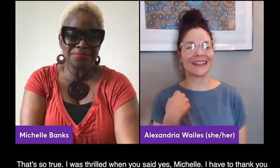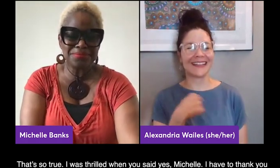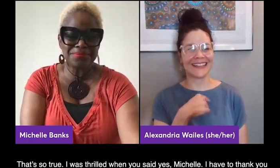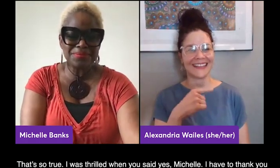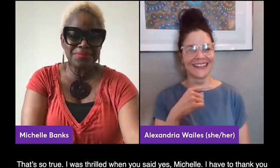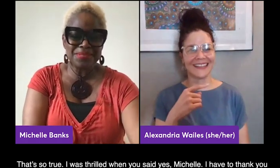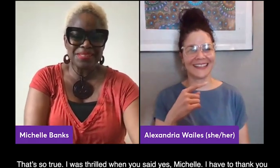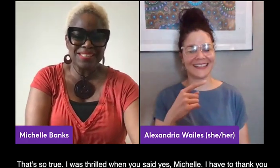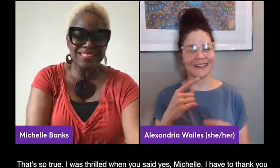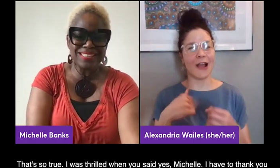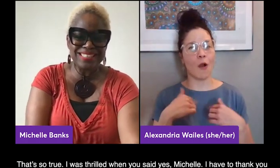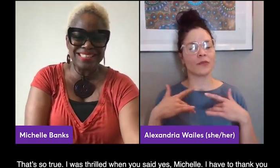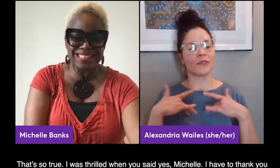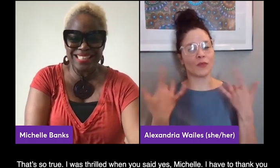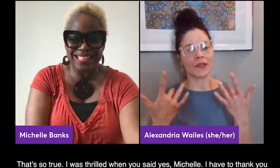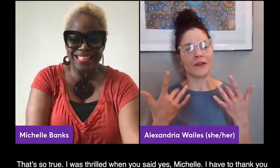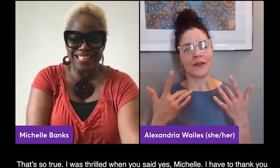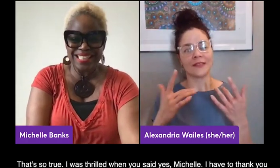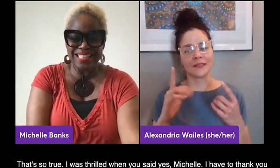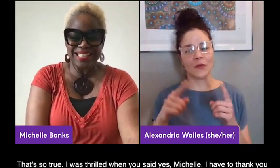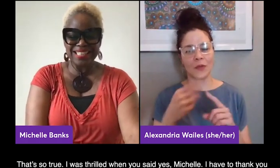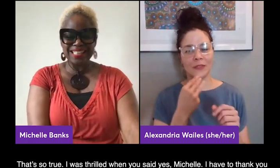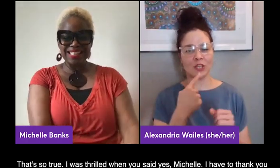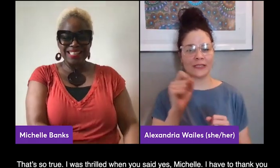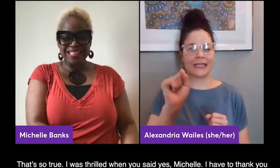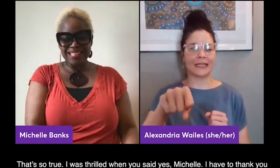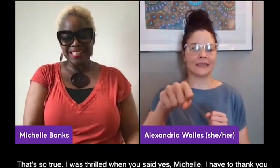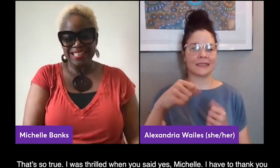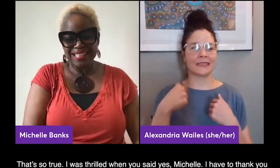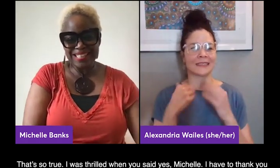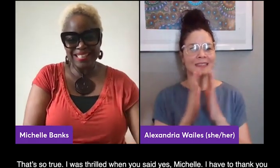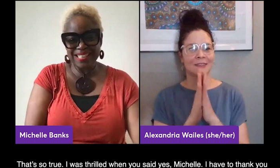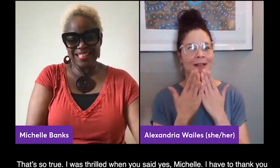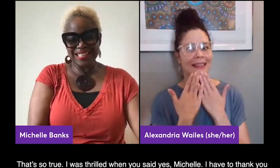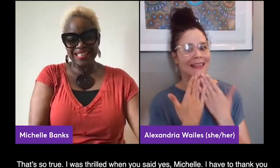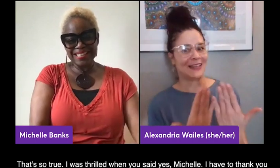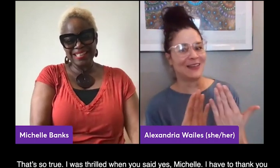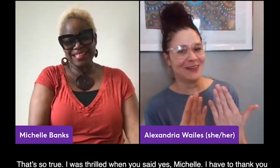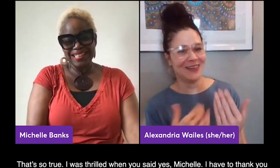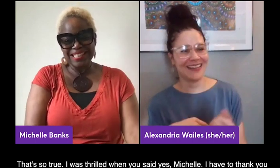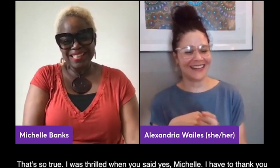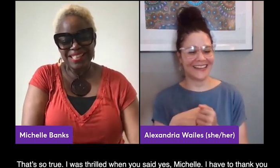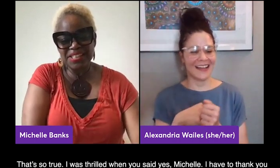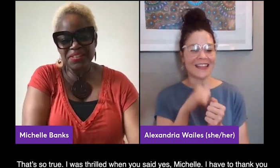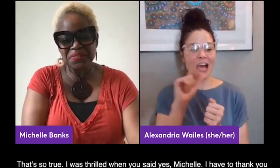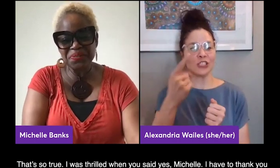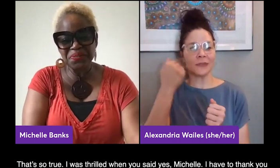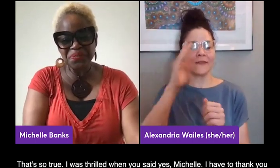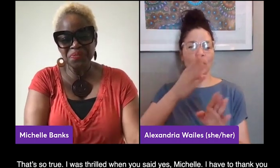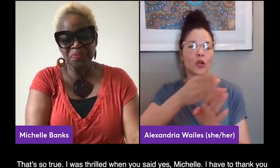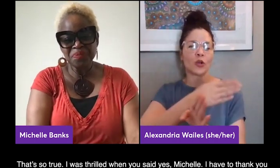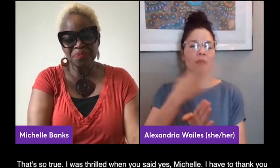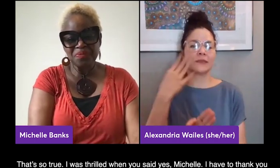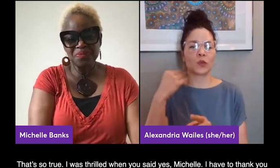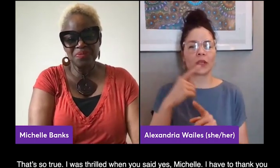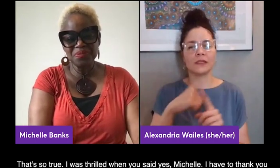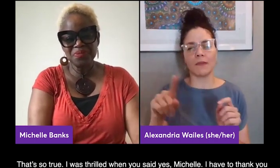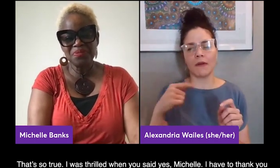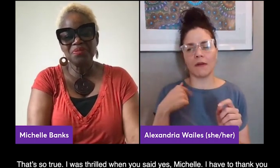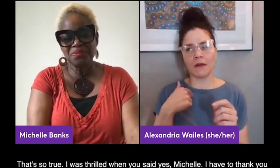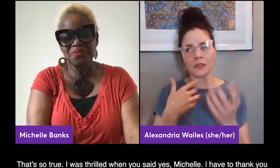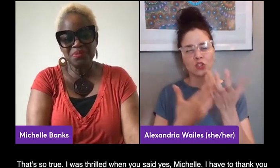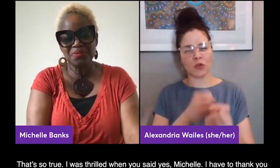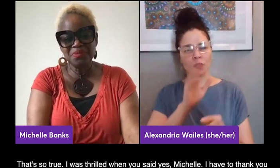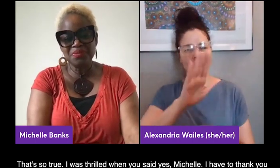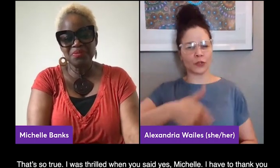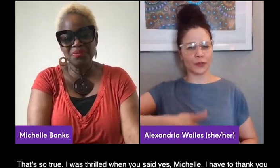That's so true. I was thrilled when you said yes, Michelle. I have to thank you because, not just because of prior experiences,